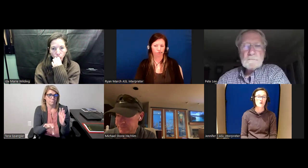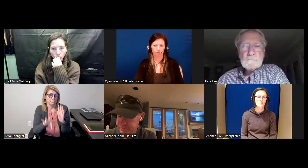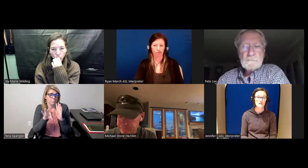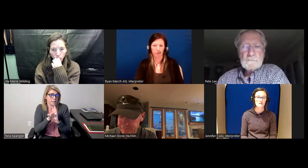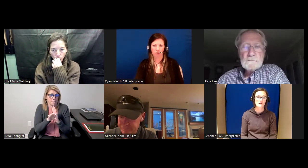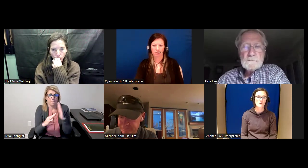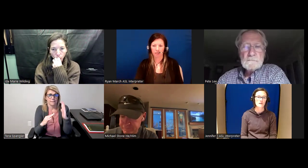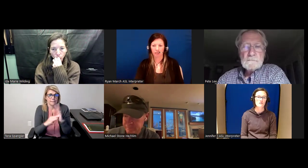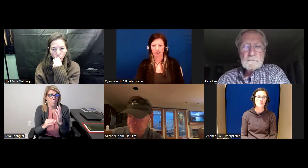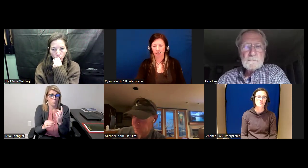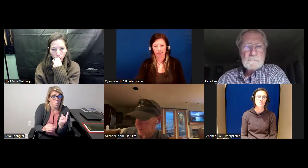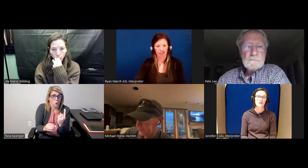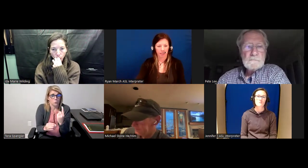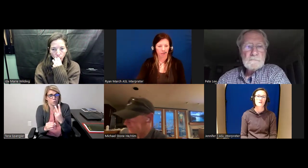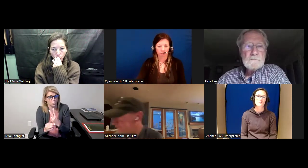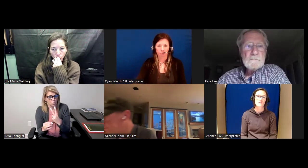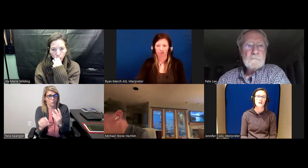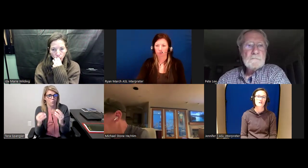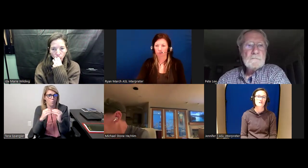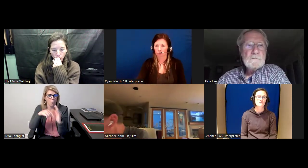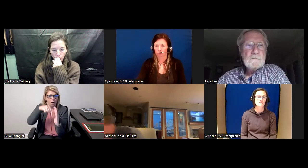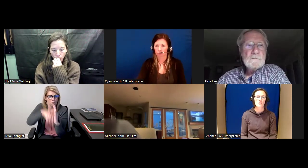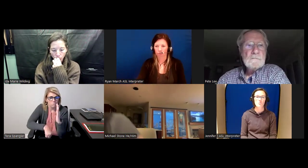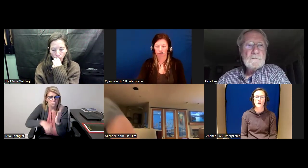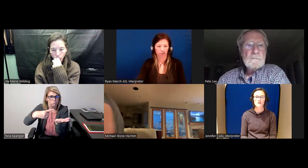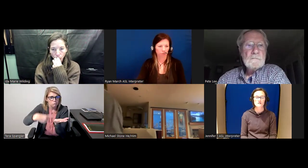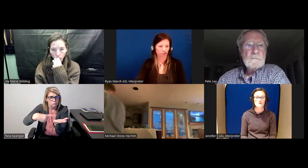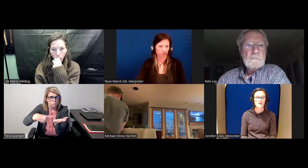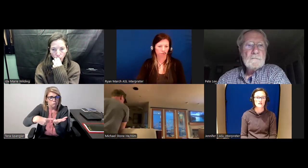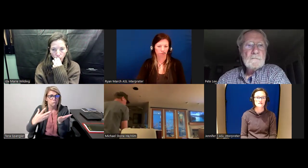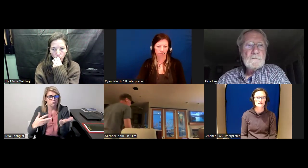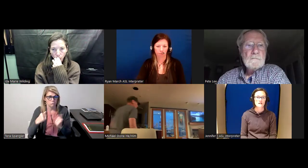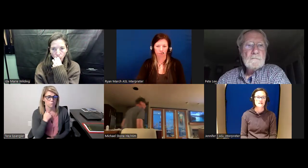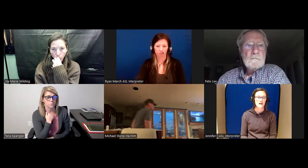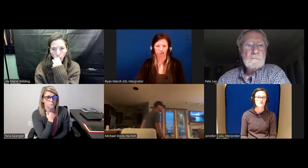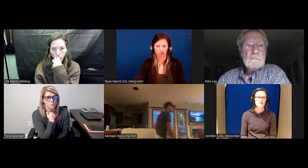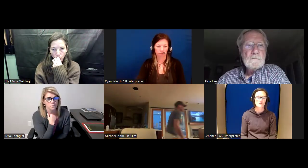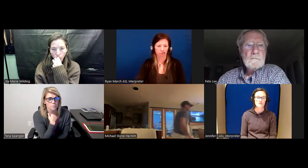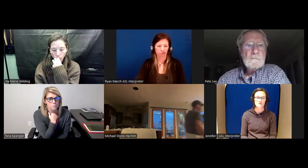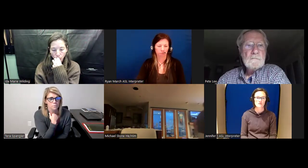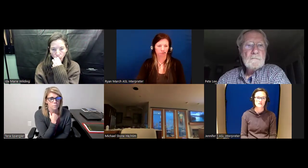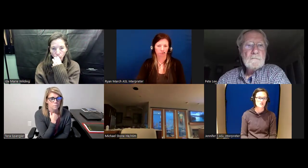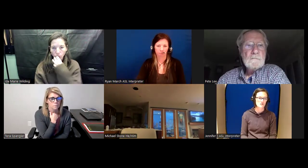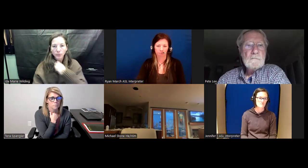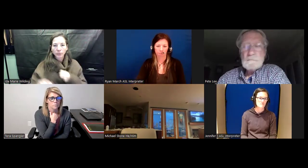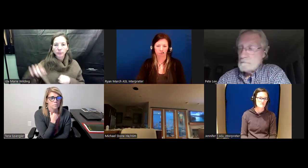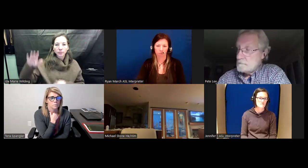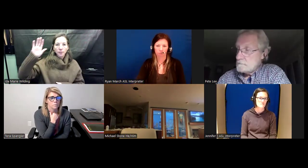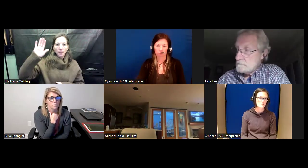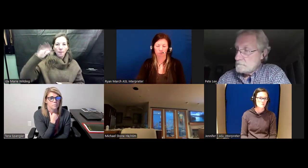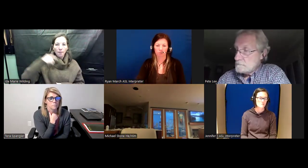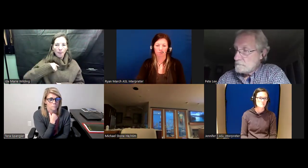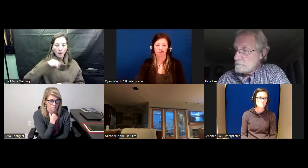I'm hoping that we could maybe pick the top 1 or 2 things to have a little bit further discussion.